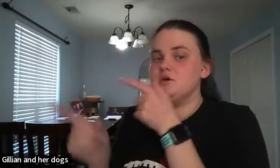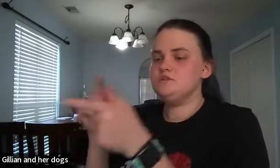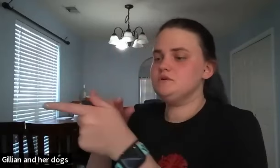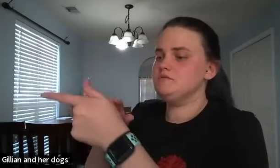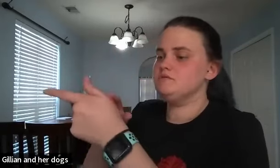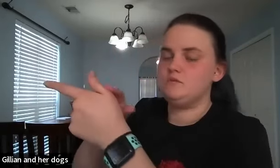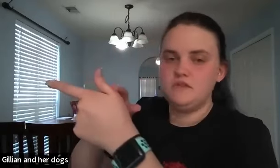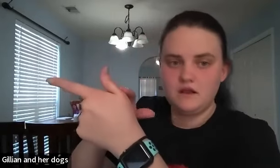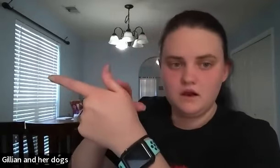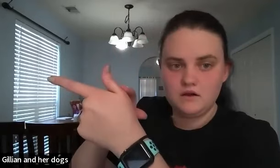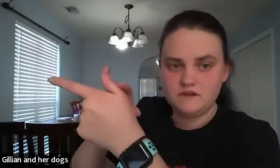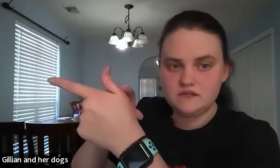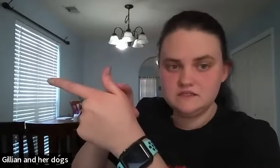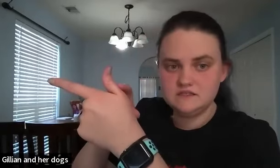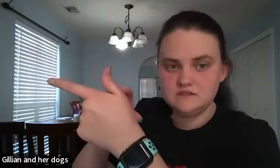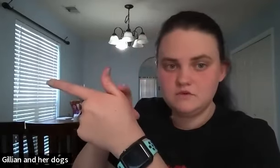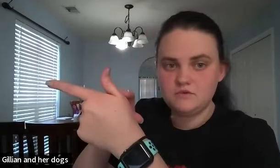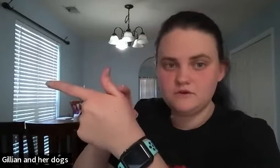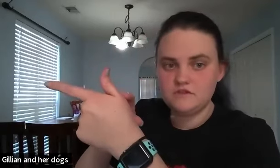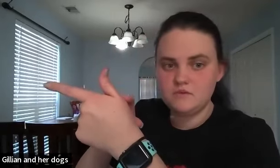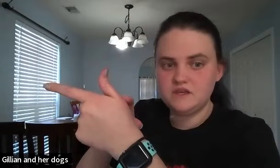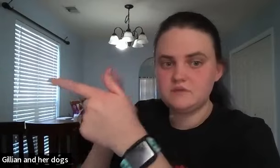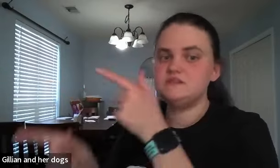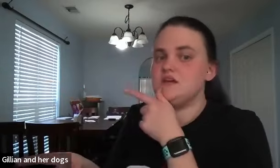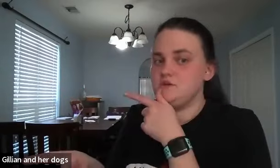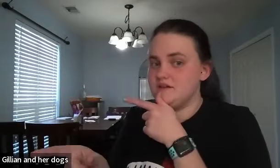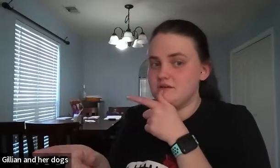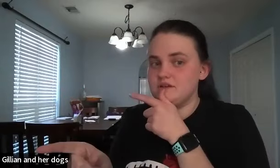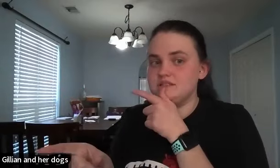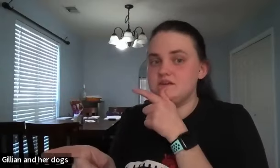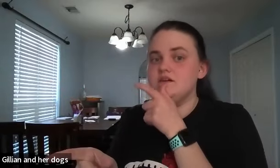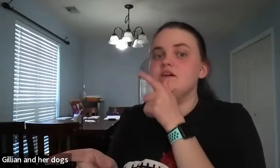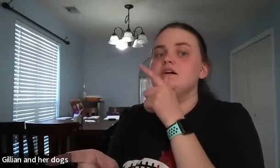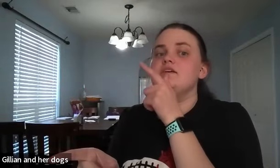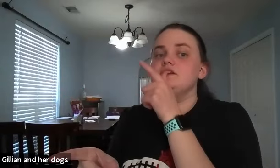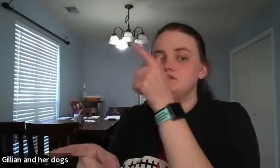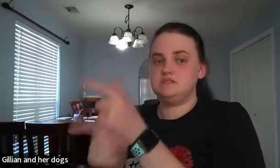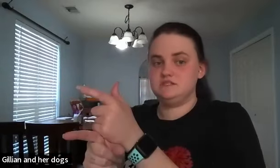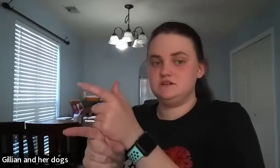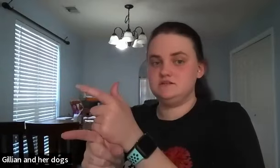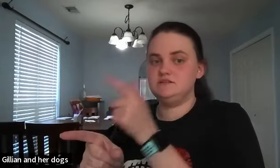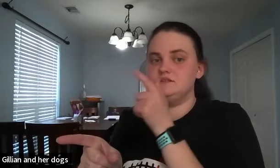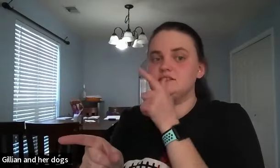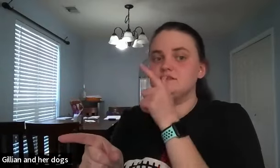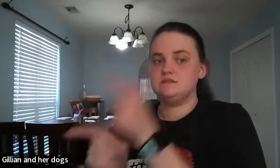you almost want to like where that curve is right before your thumb becomes it. Yeah, you want to have that rested there. And then you go sister,